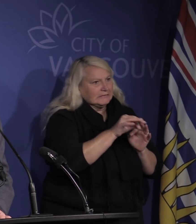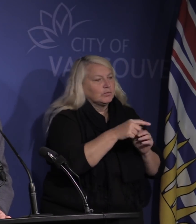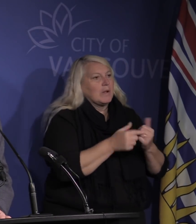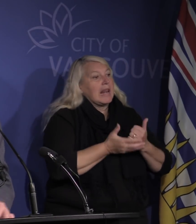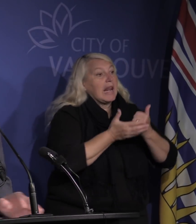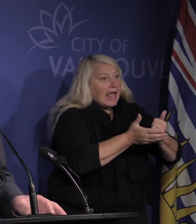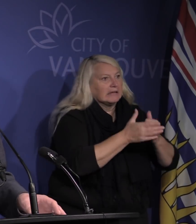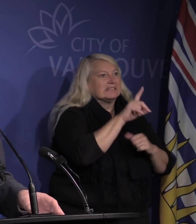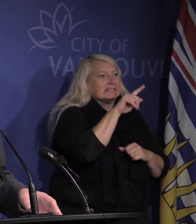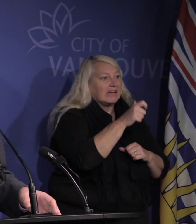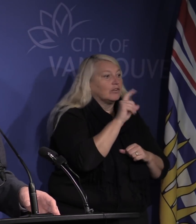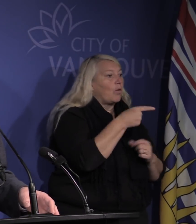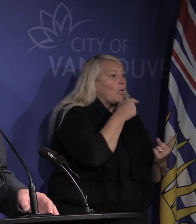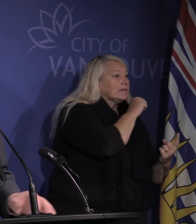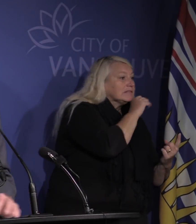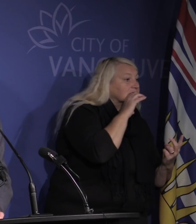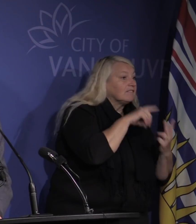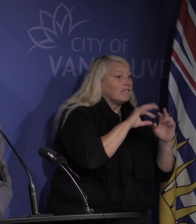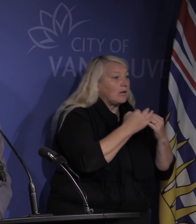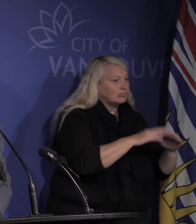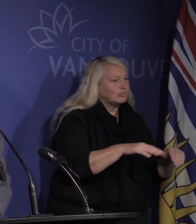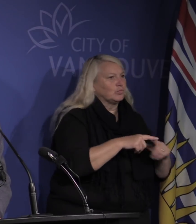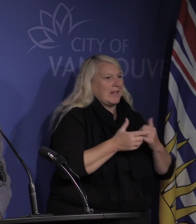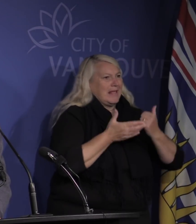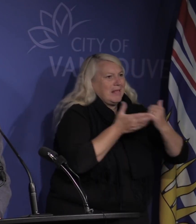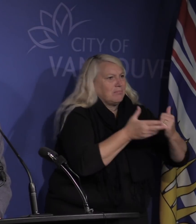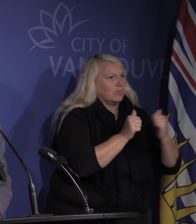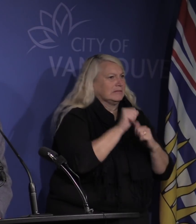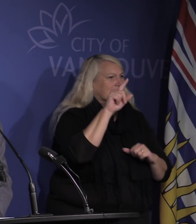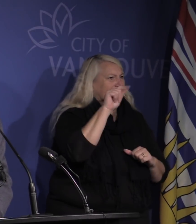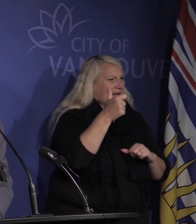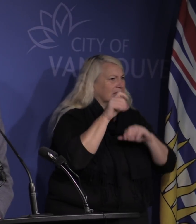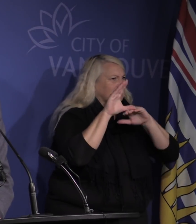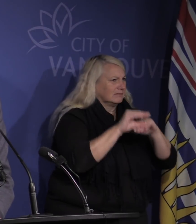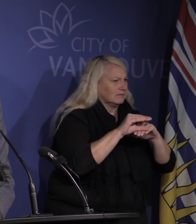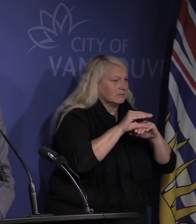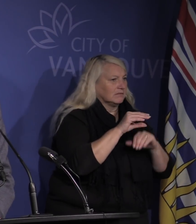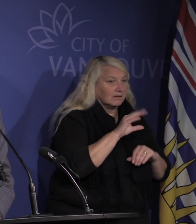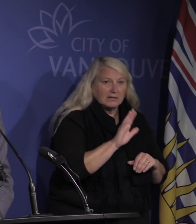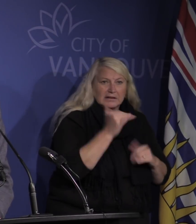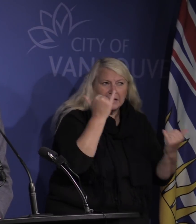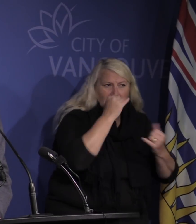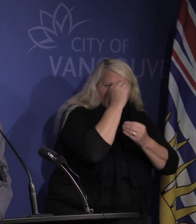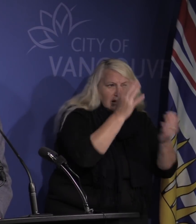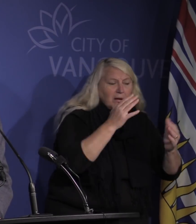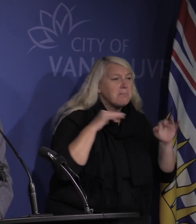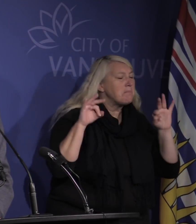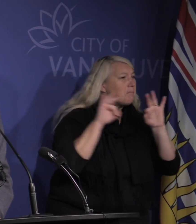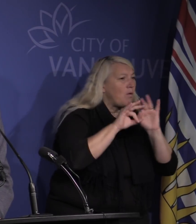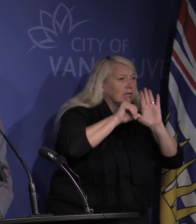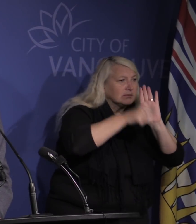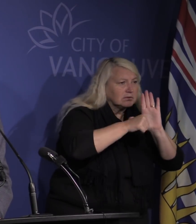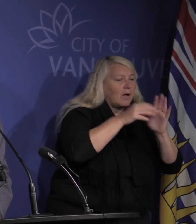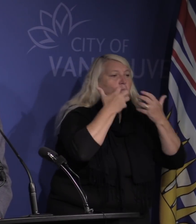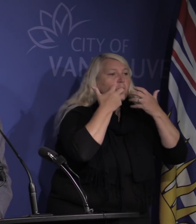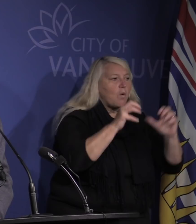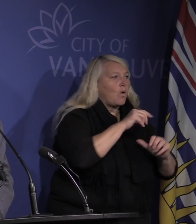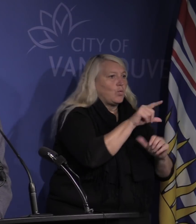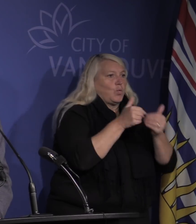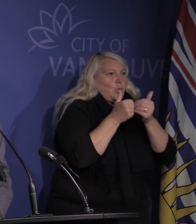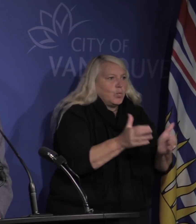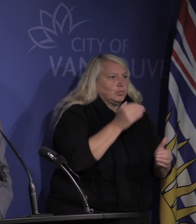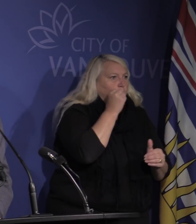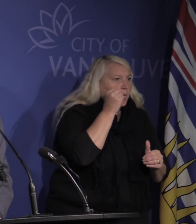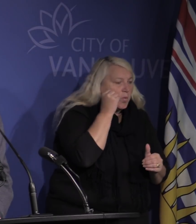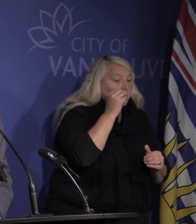households beyond seniors and families with children. So let me reiterate this. No one should lose their home or become homeless as a result